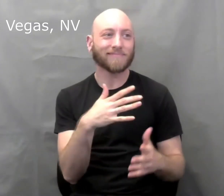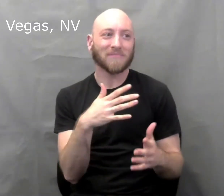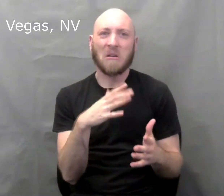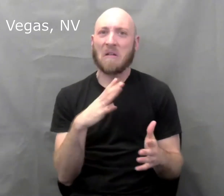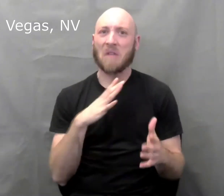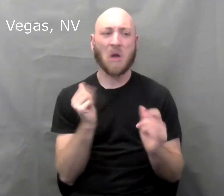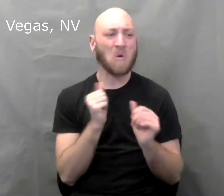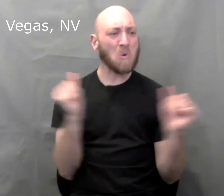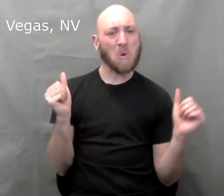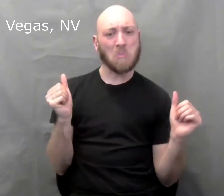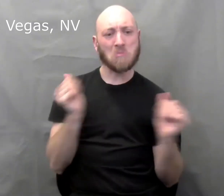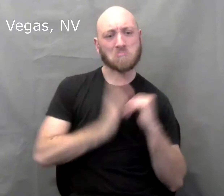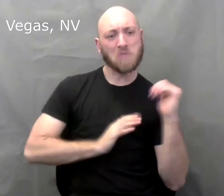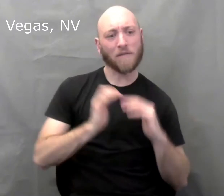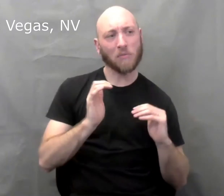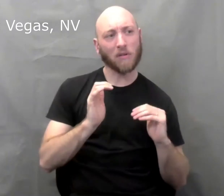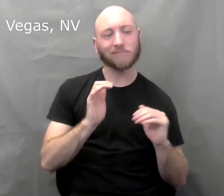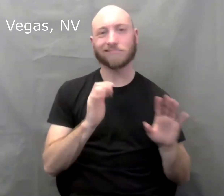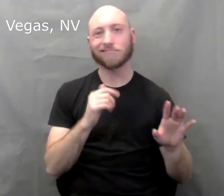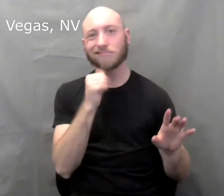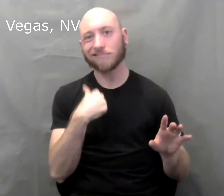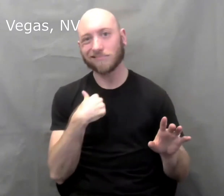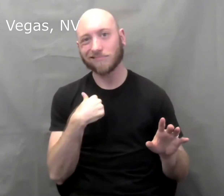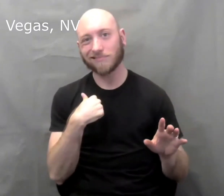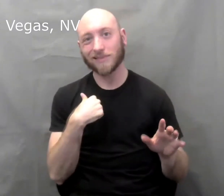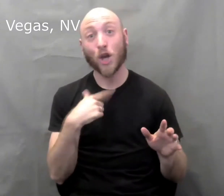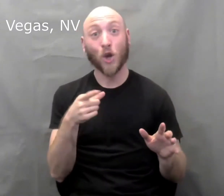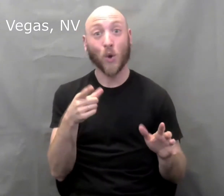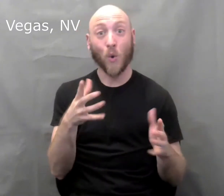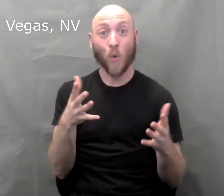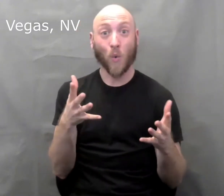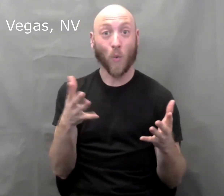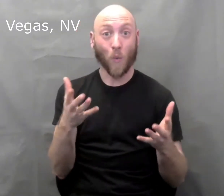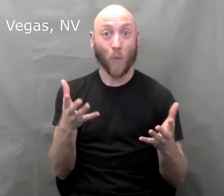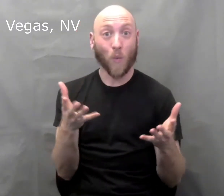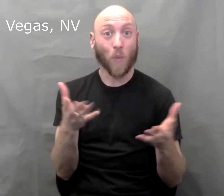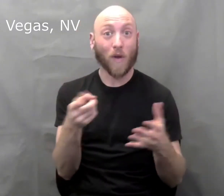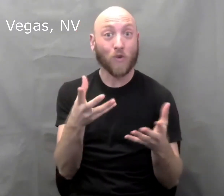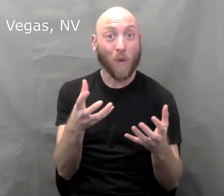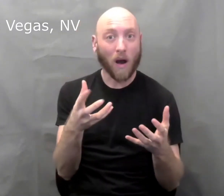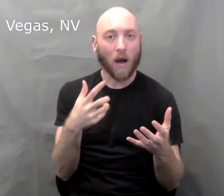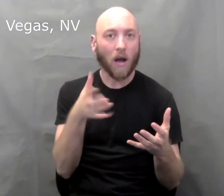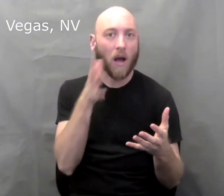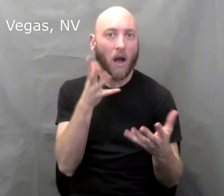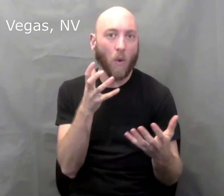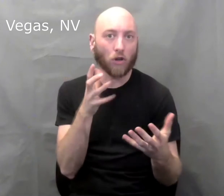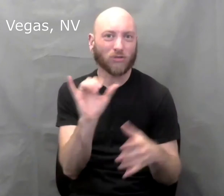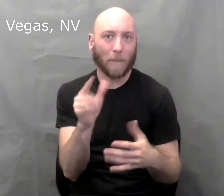people. I would rather be what everybody else wants me to be. And that's the only way that I really feel comfortable. So coming